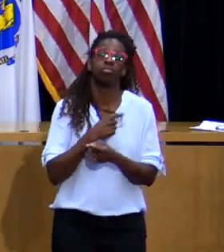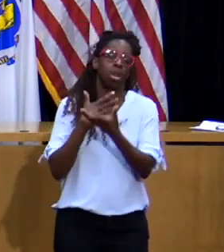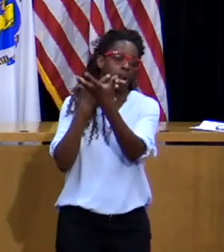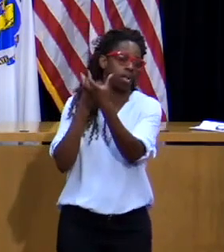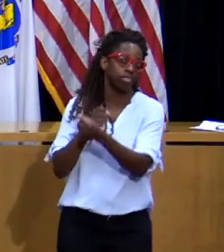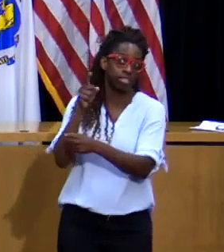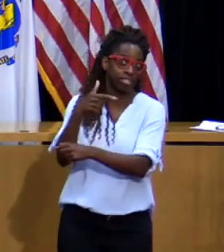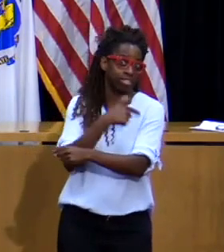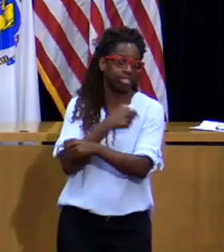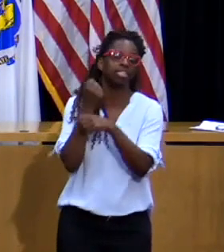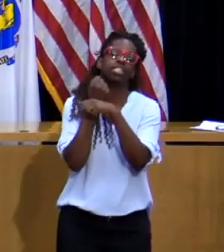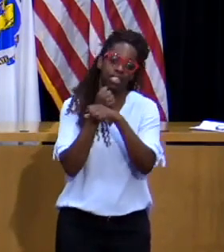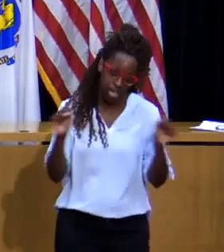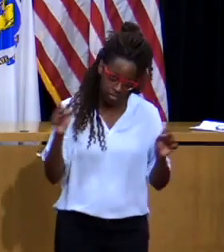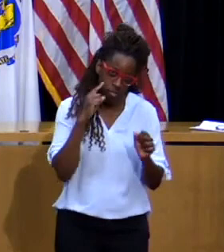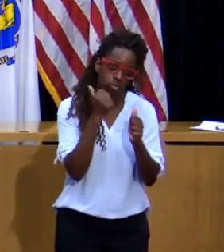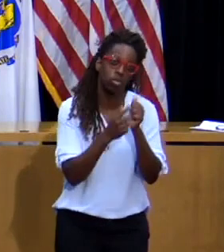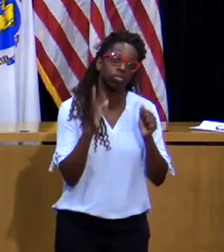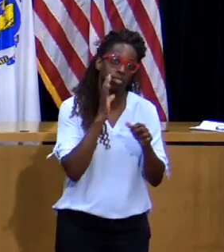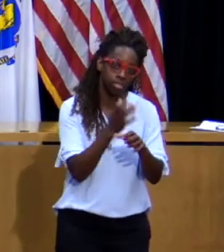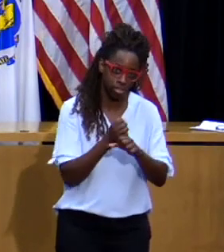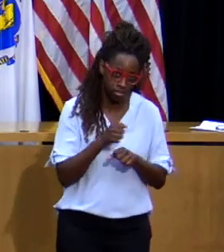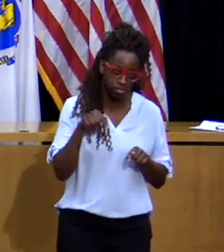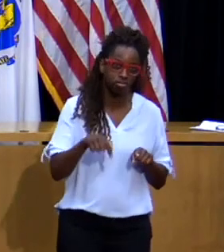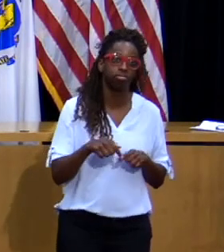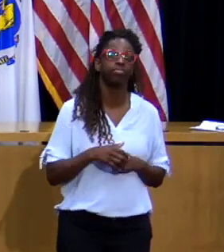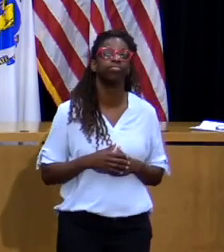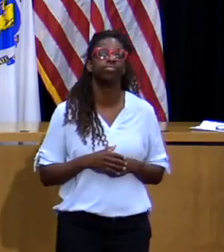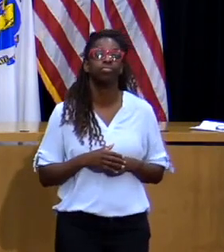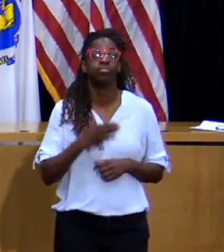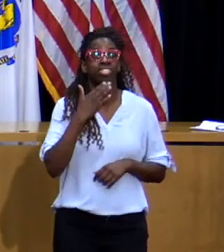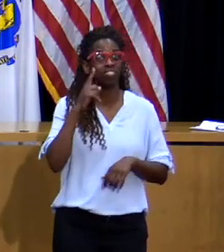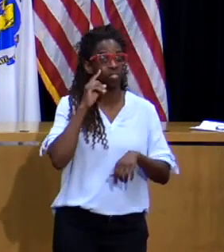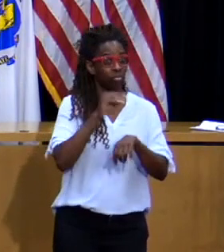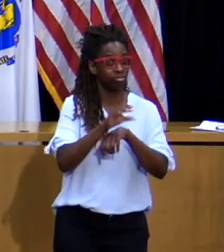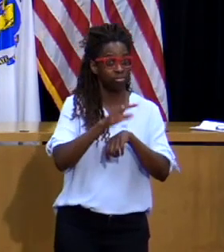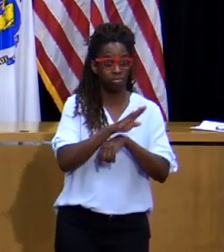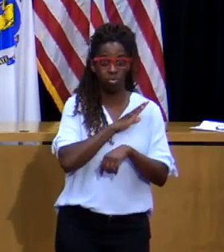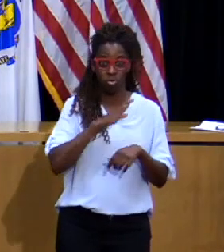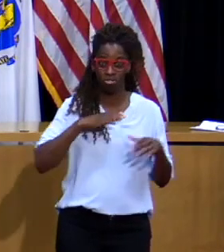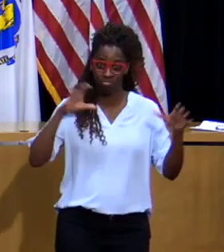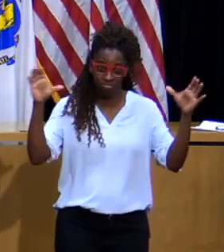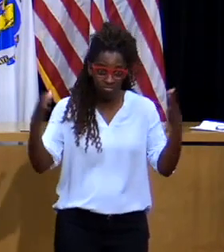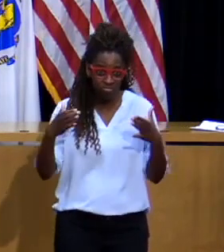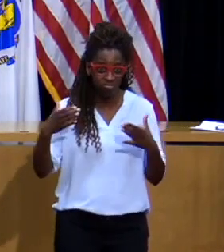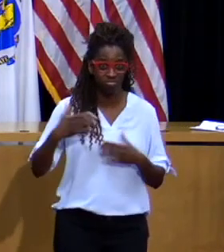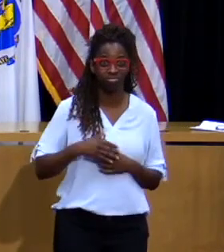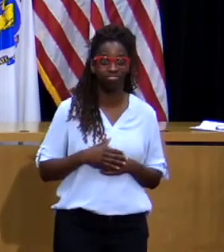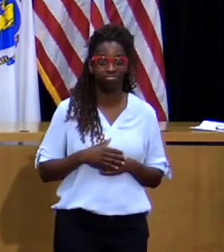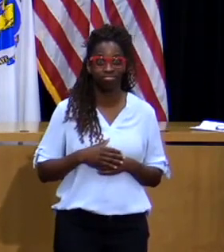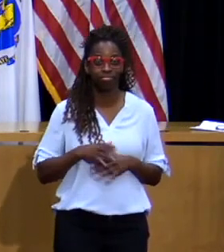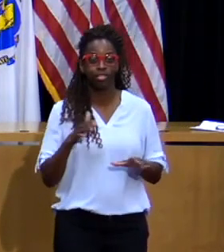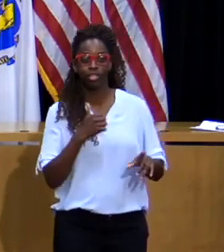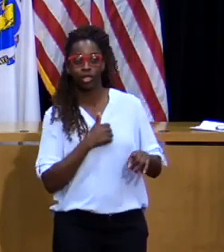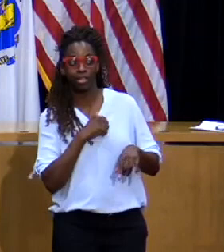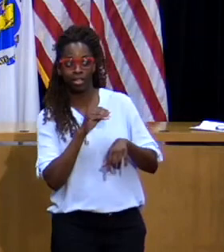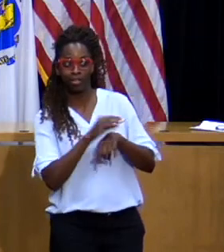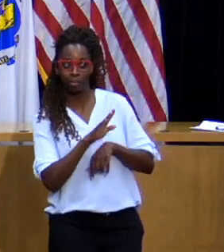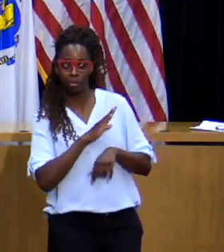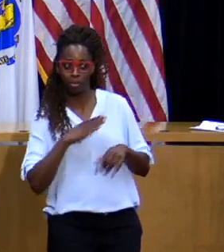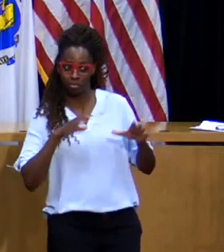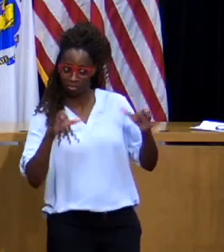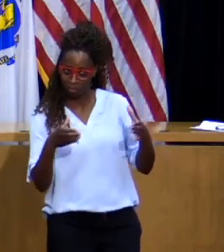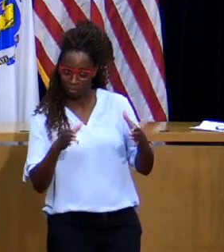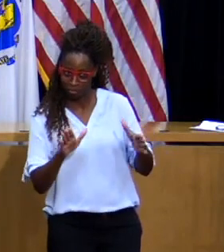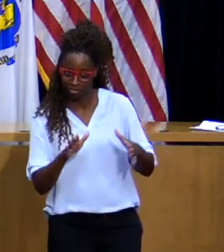I would like, again, to thank the advisory board for their advisory group, for their thoughts and for their input. And we